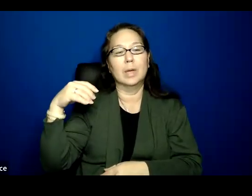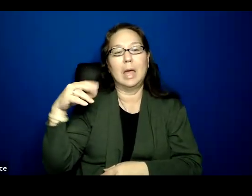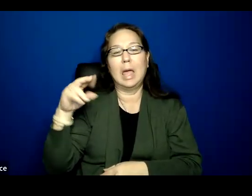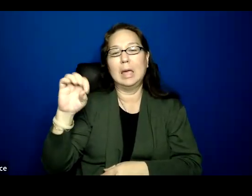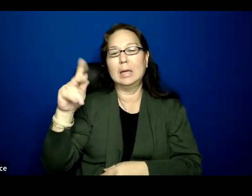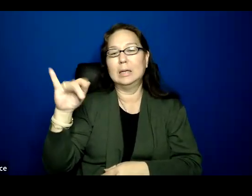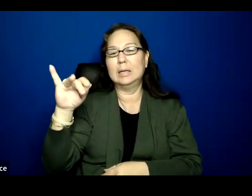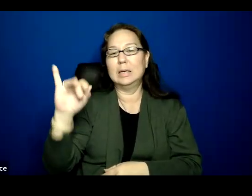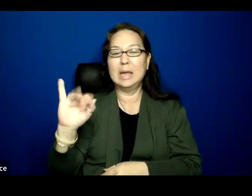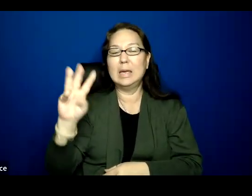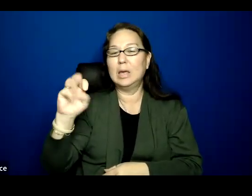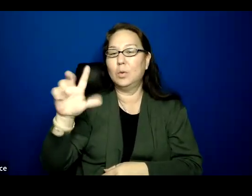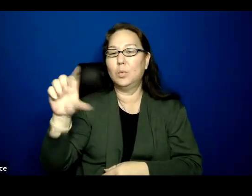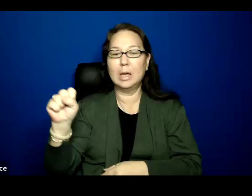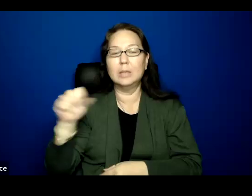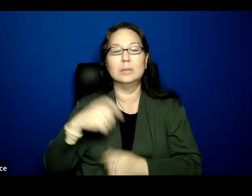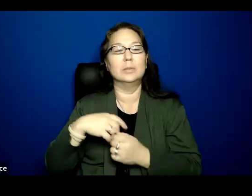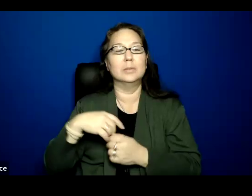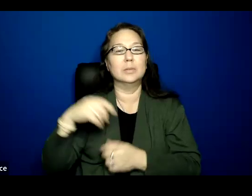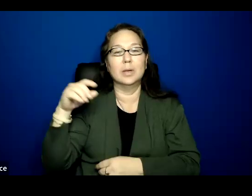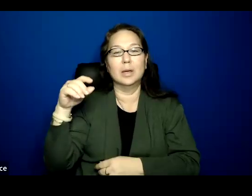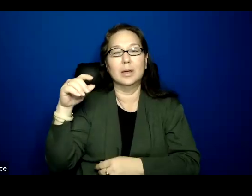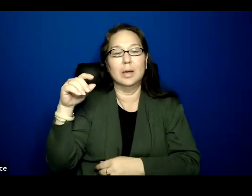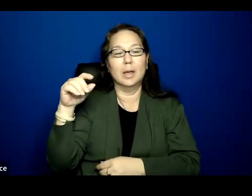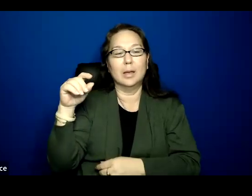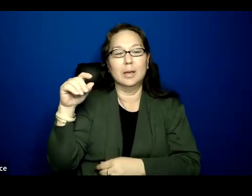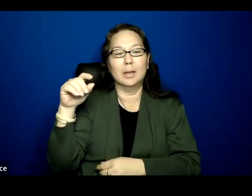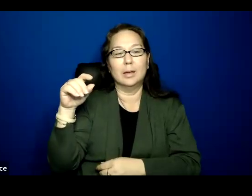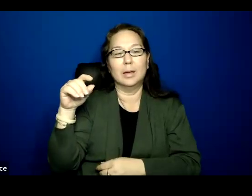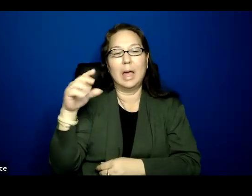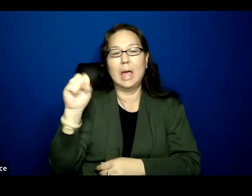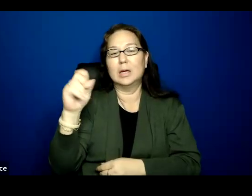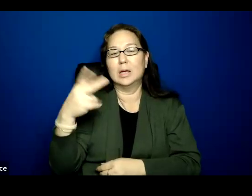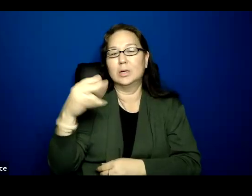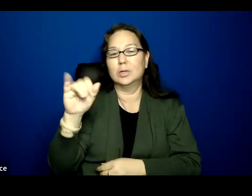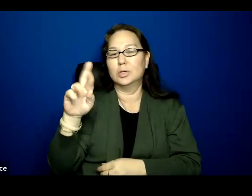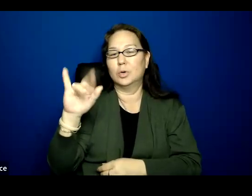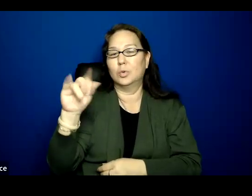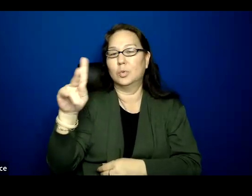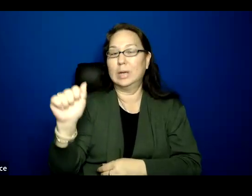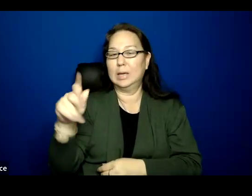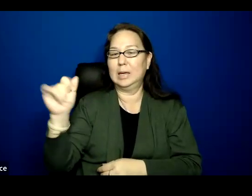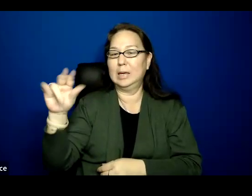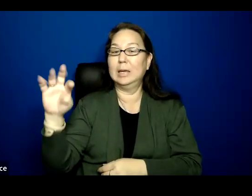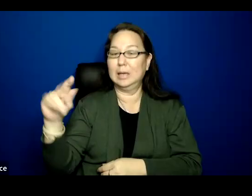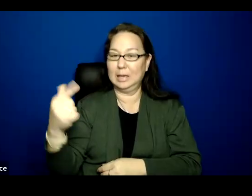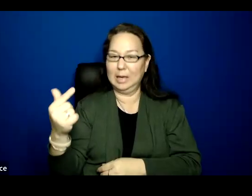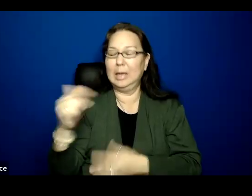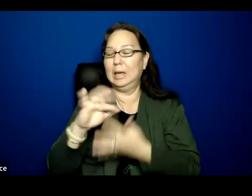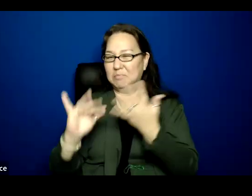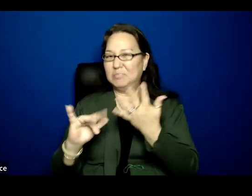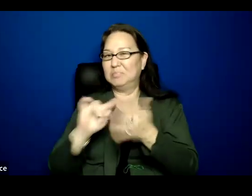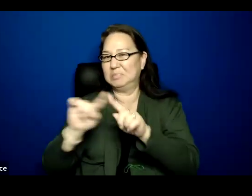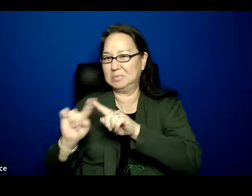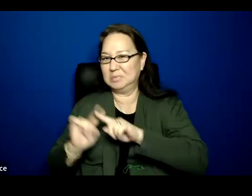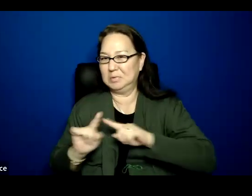Kenny Elementary School. As a special education administrator, you are uniquely positioned to ensure that every student has access